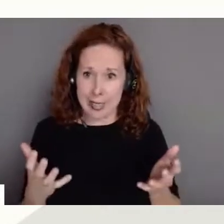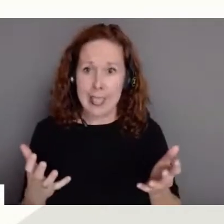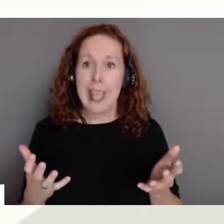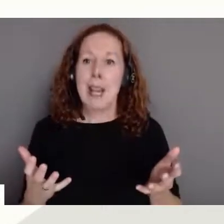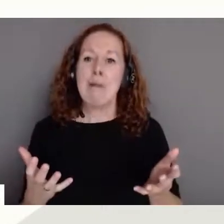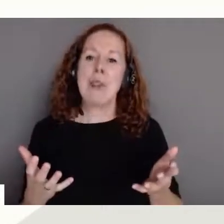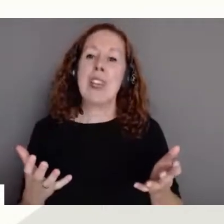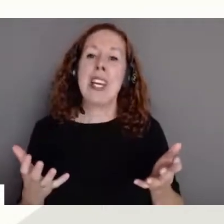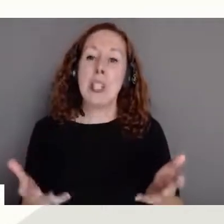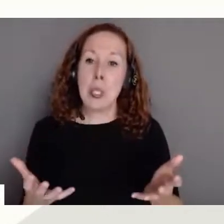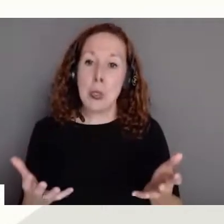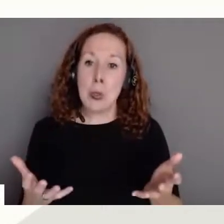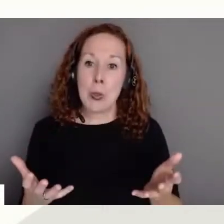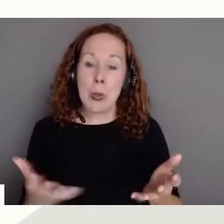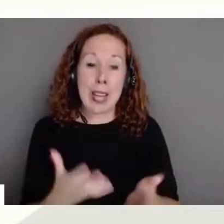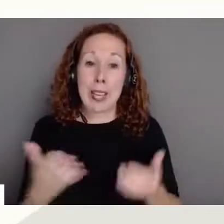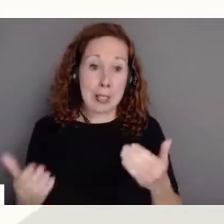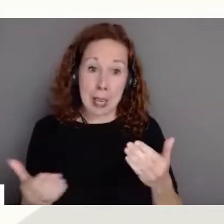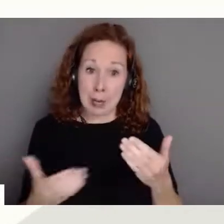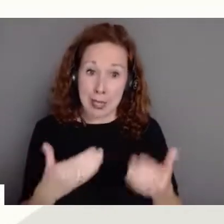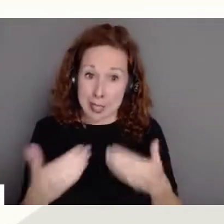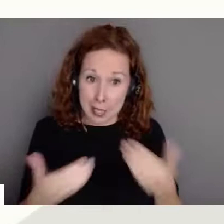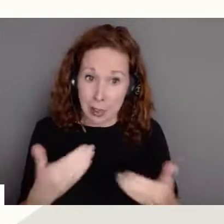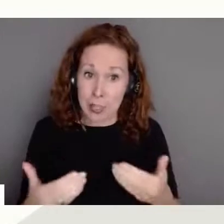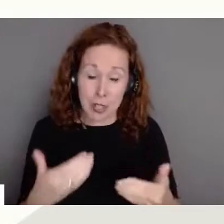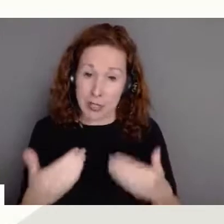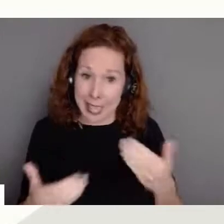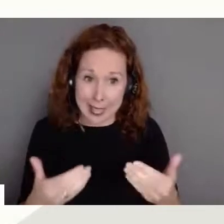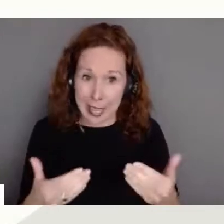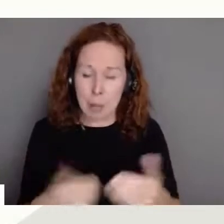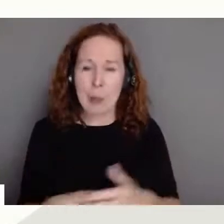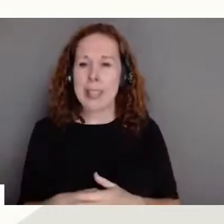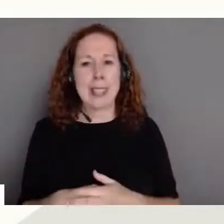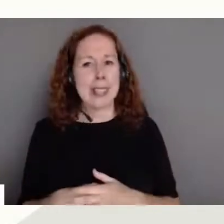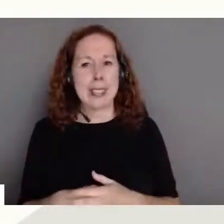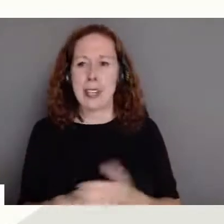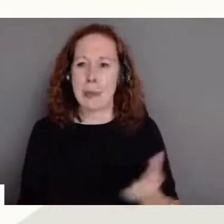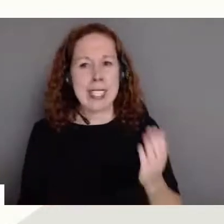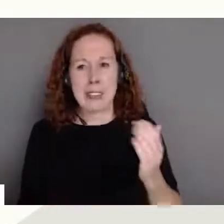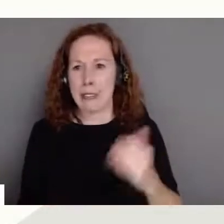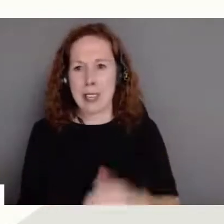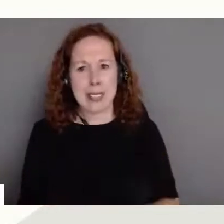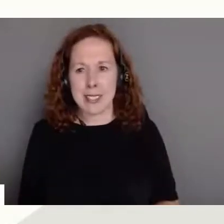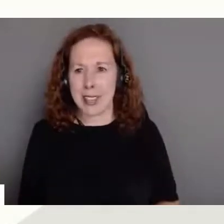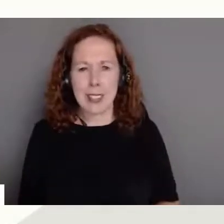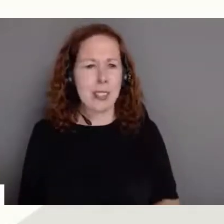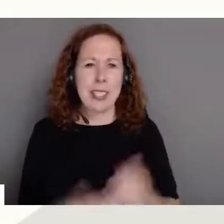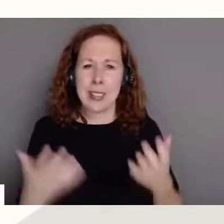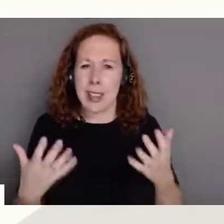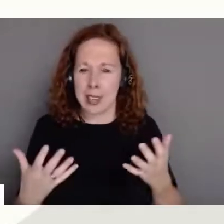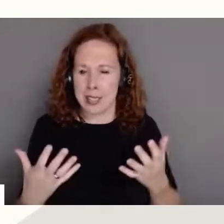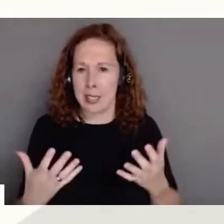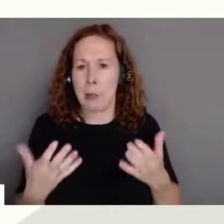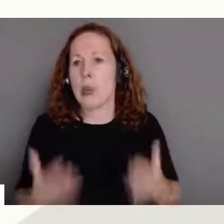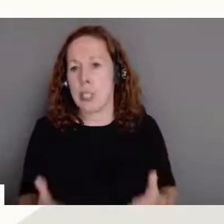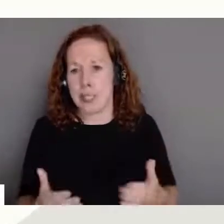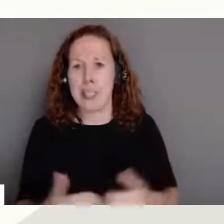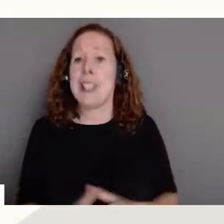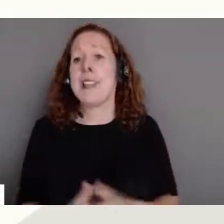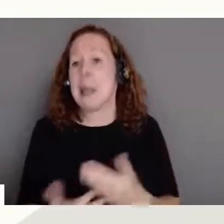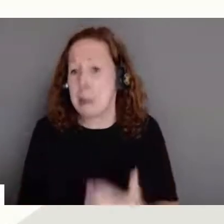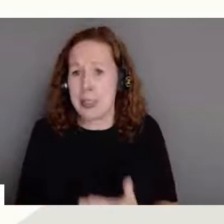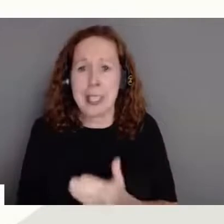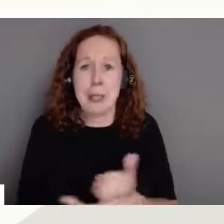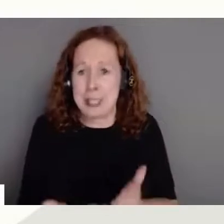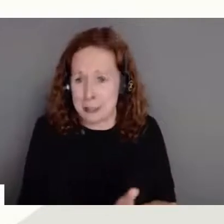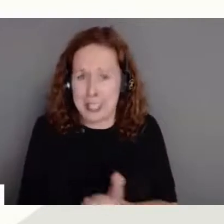sign, Oh, but then wow. I mean, the technology, they're getting there, but a lot of Yes. my deaf friends say you need Yeah, that person, you